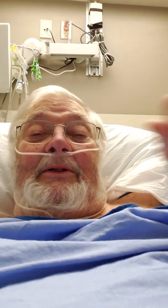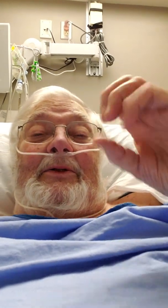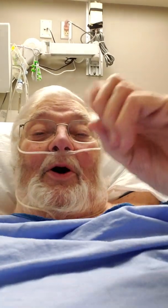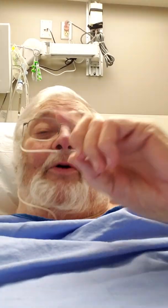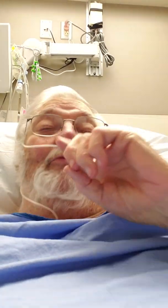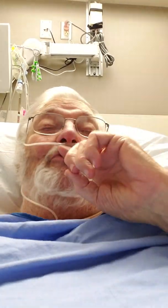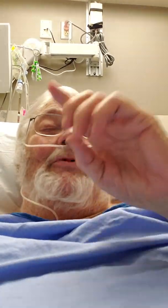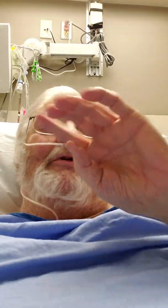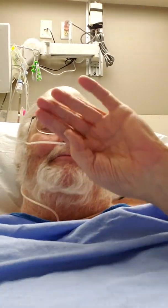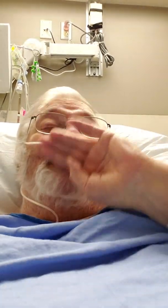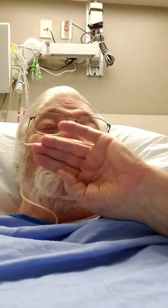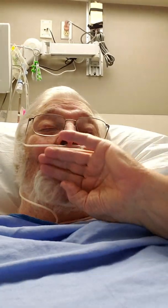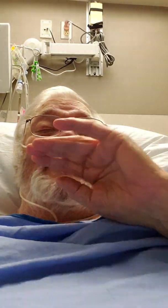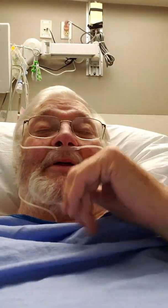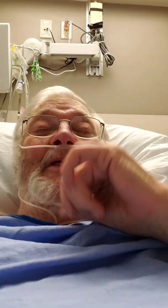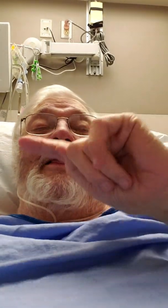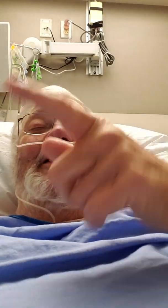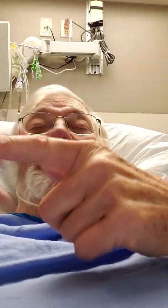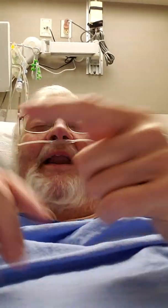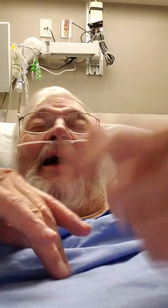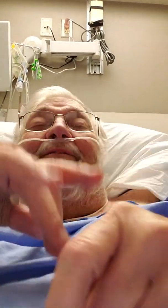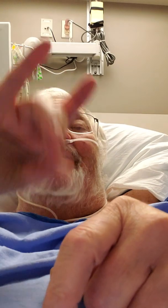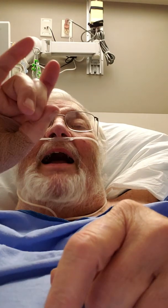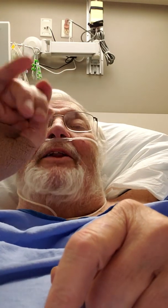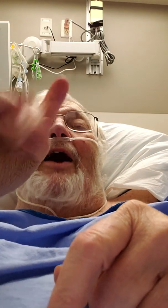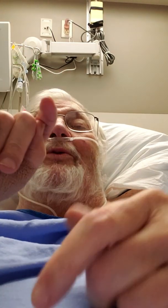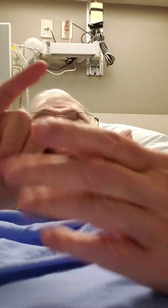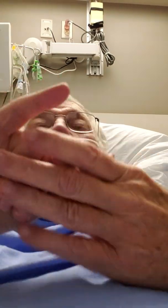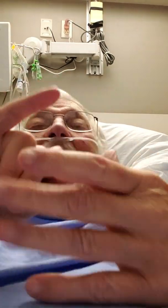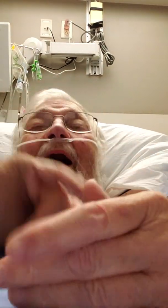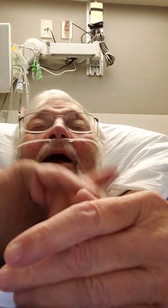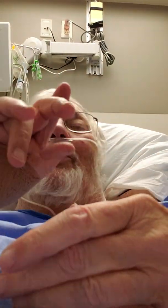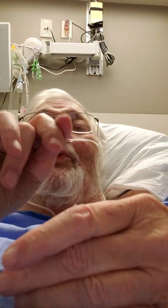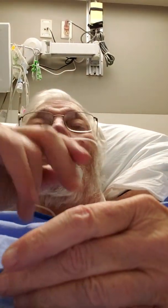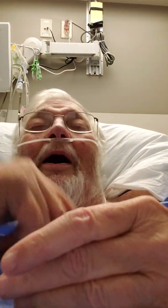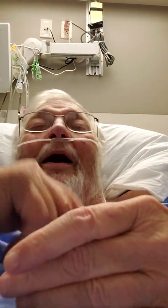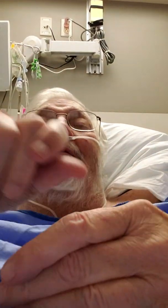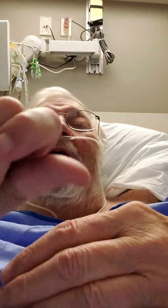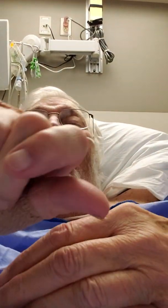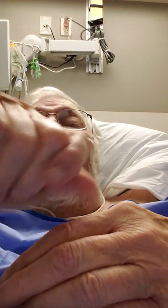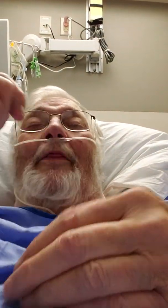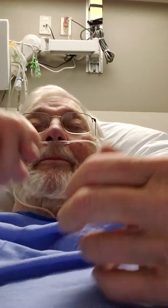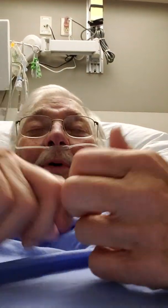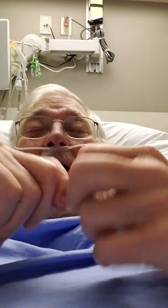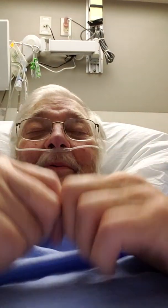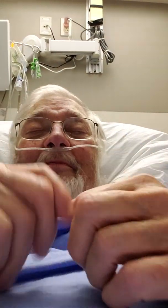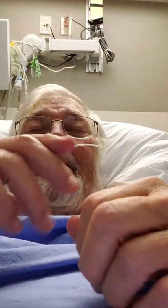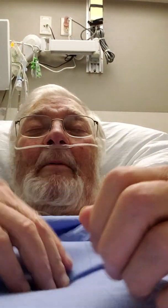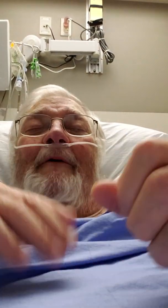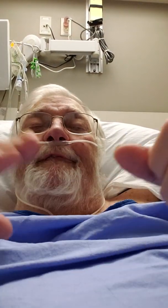So it's real frustrating. And I find out that I do have another party.